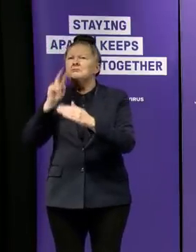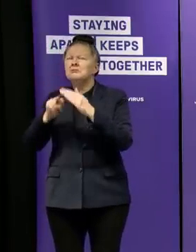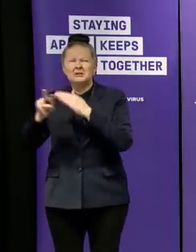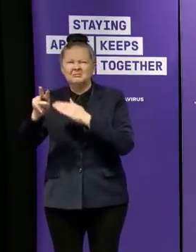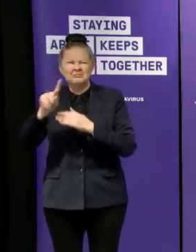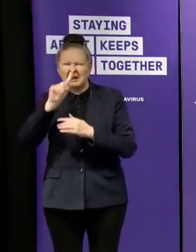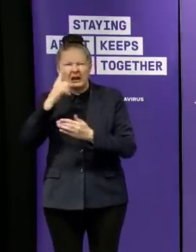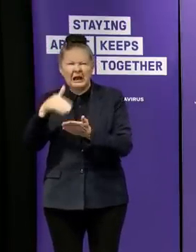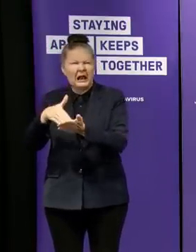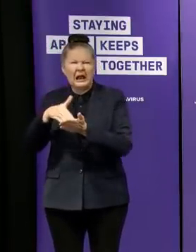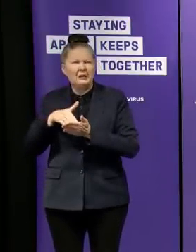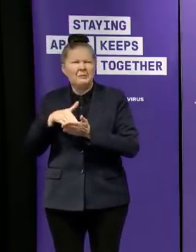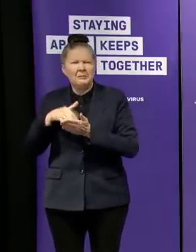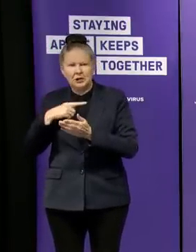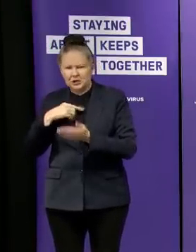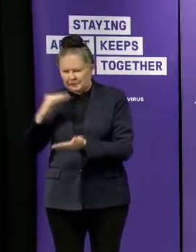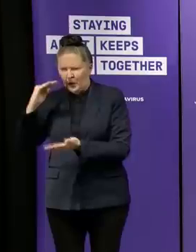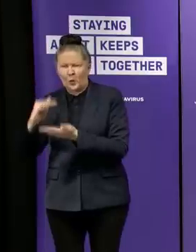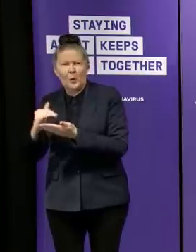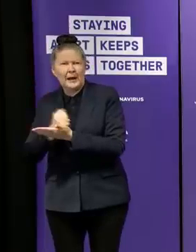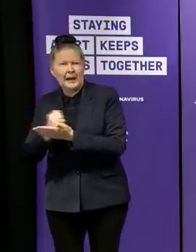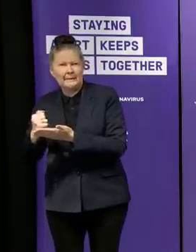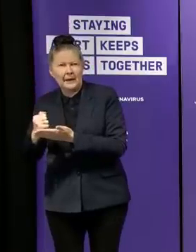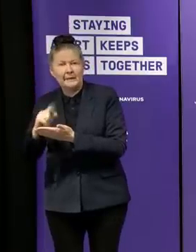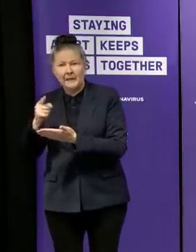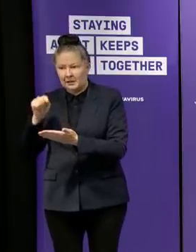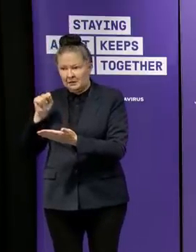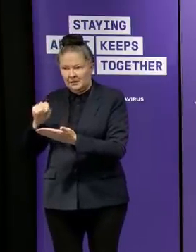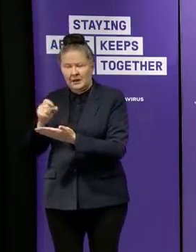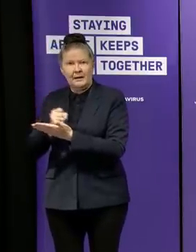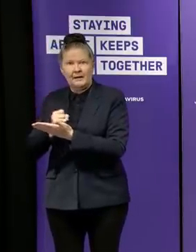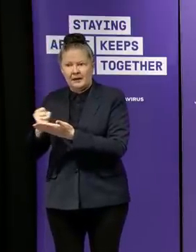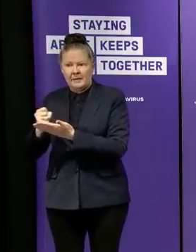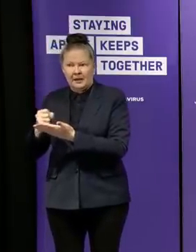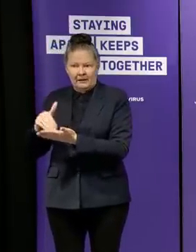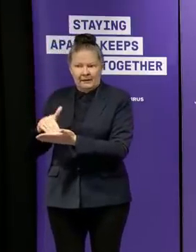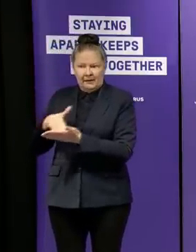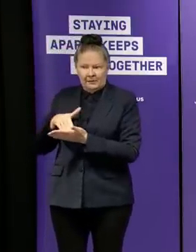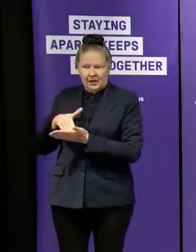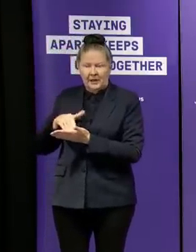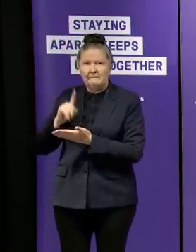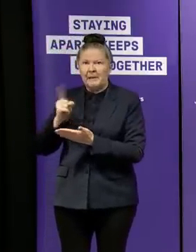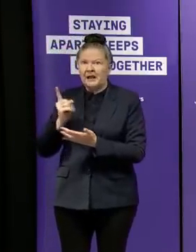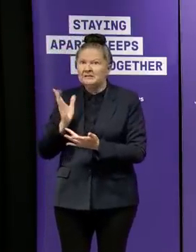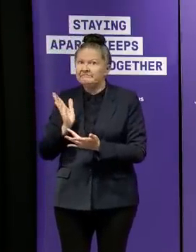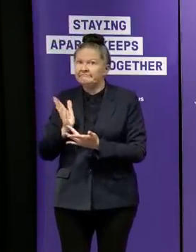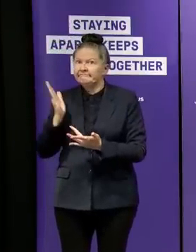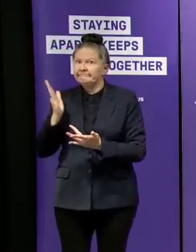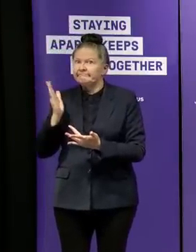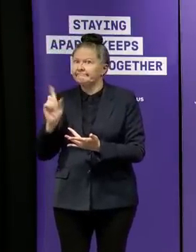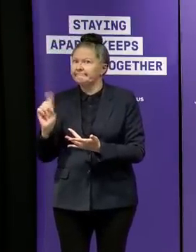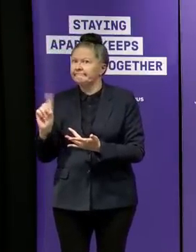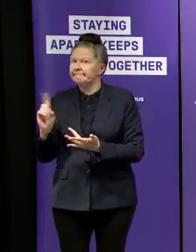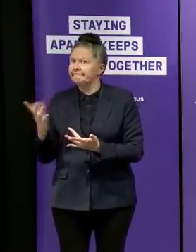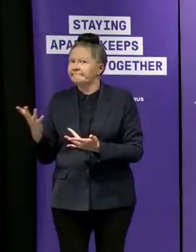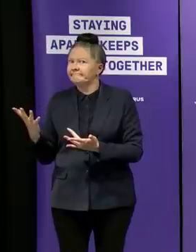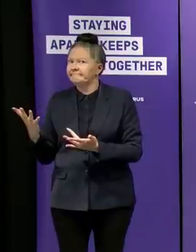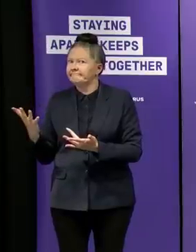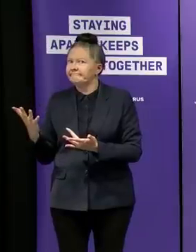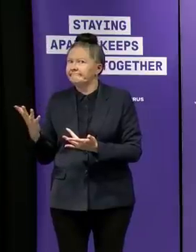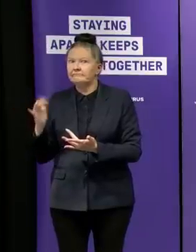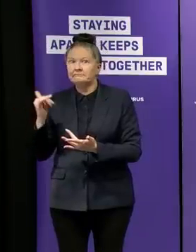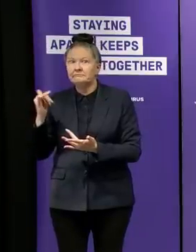You can put real data in, the actuals take the place of the assumptions. Chance does become quite a significant part of this. So does someone